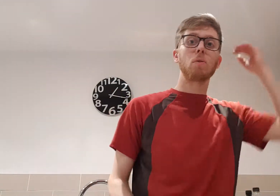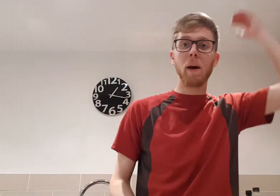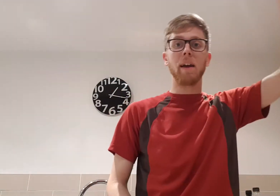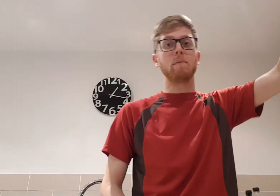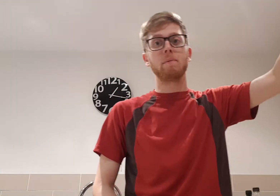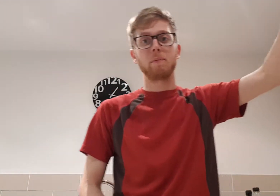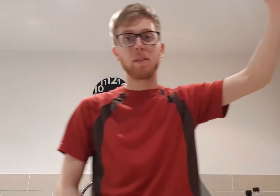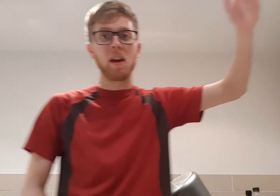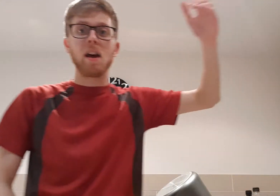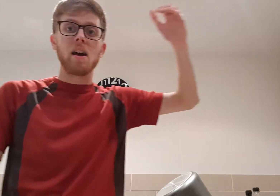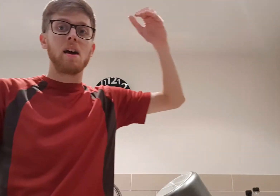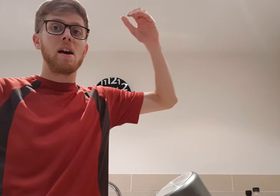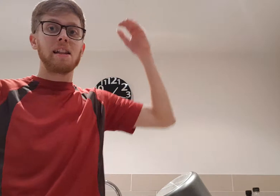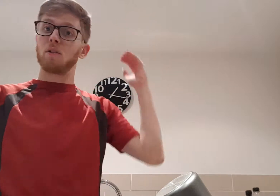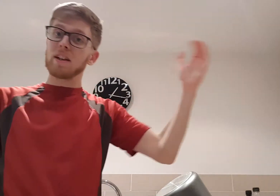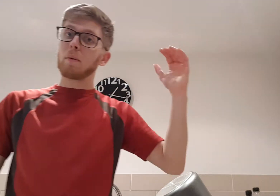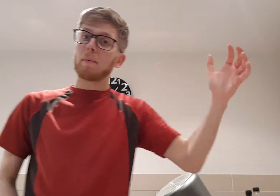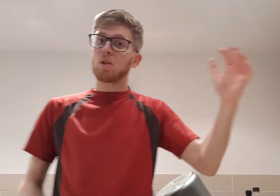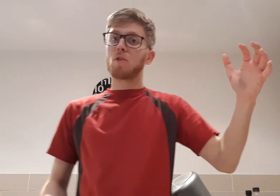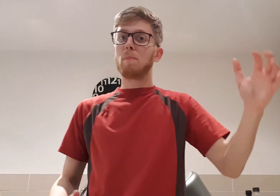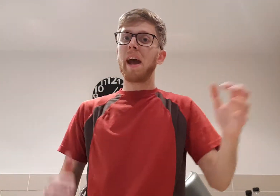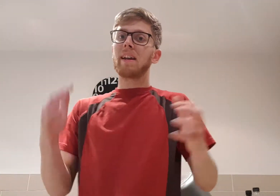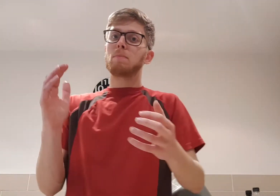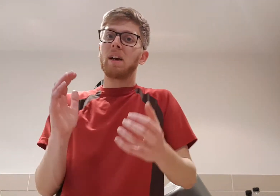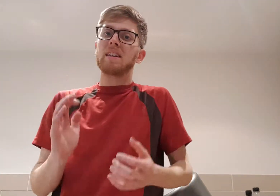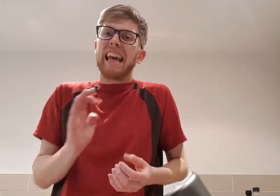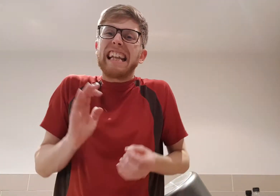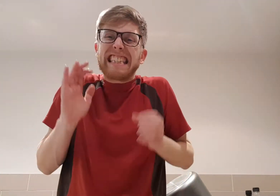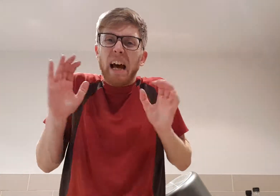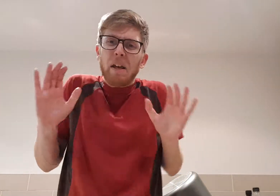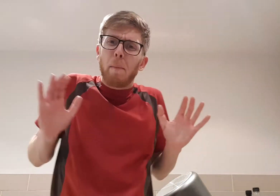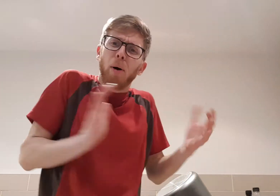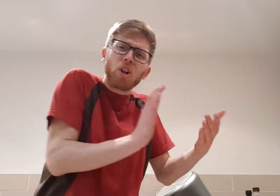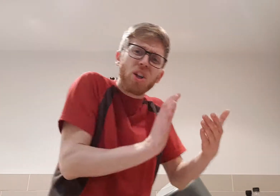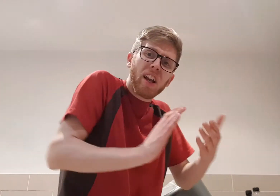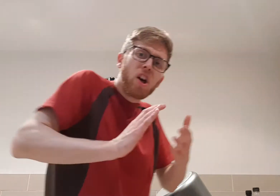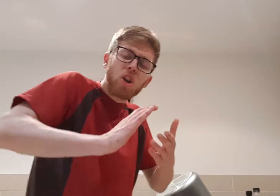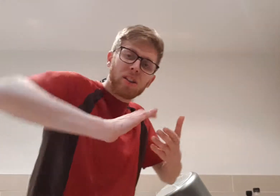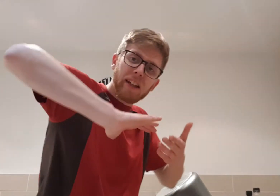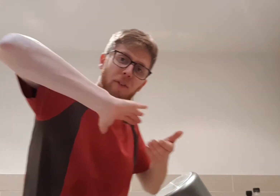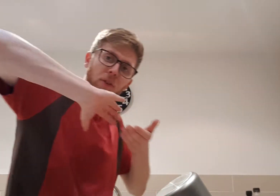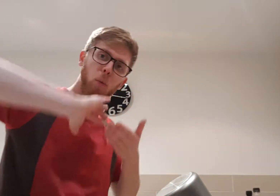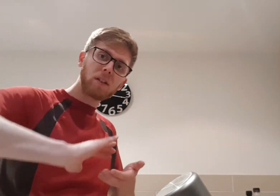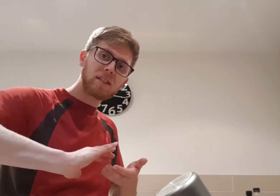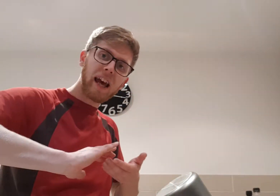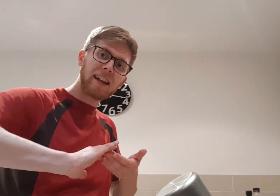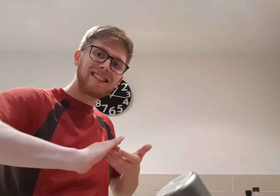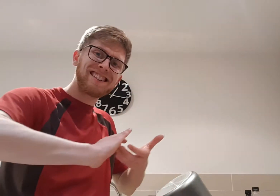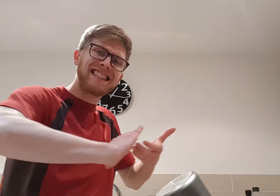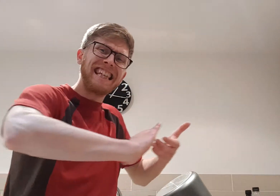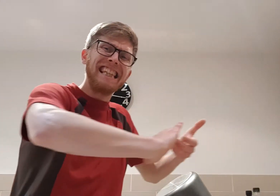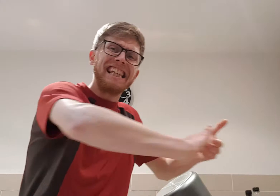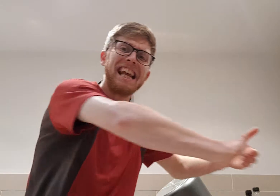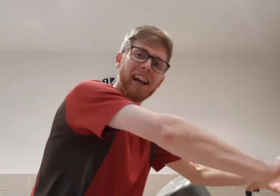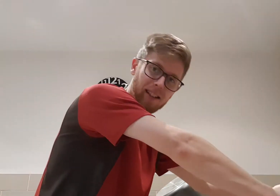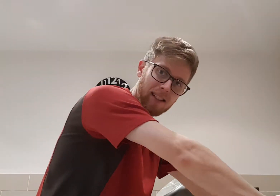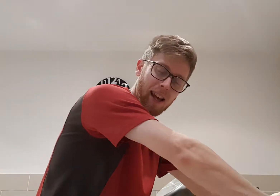pain. Now, the reason why I must go through pain is because it's that you're pushing yourself from one state to the next state,